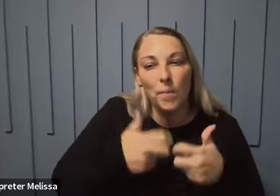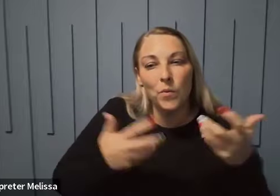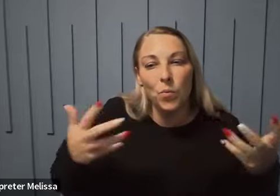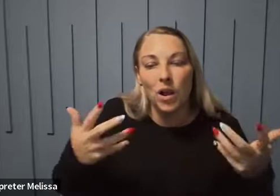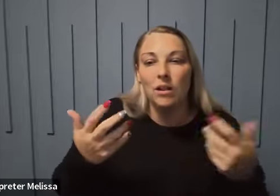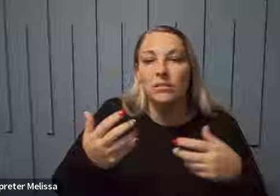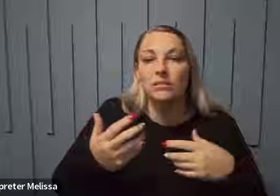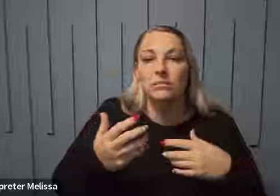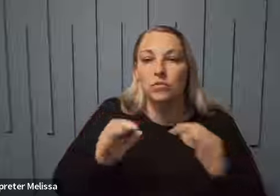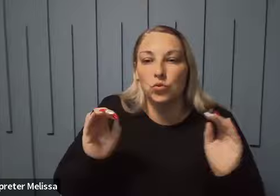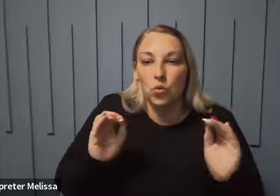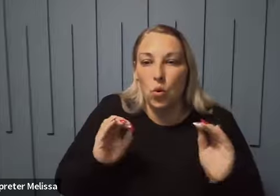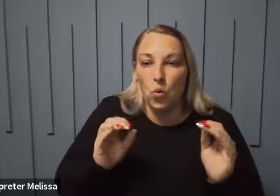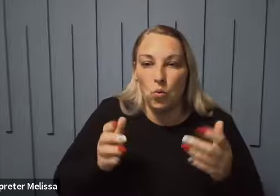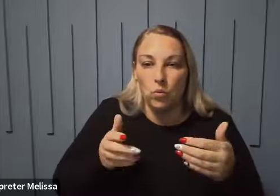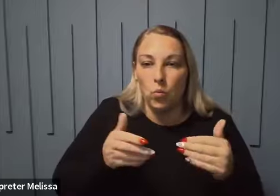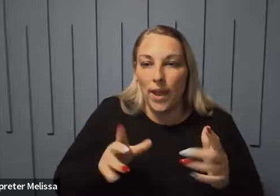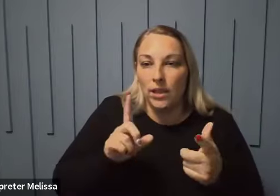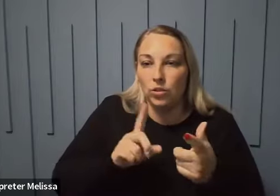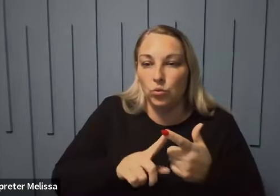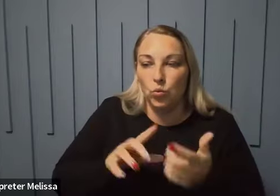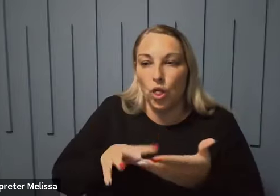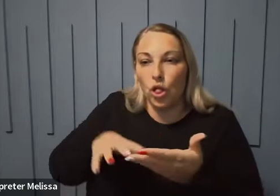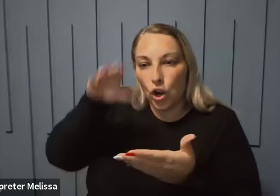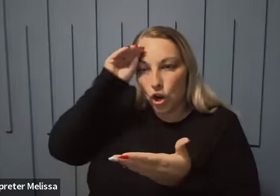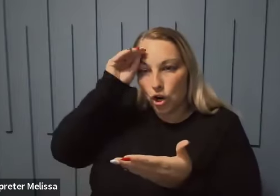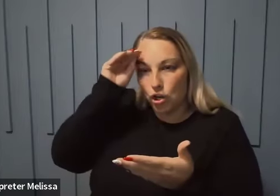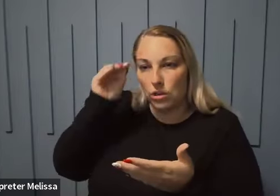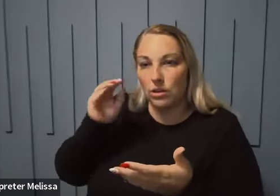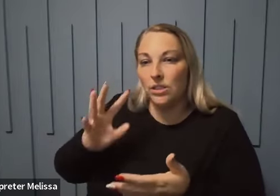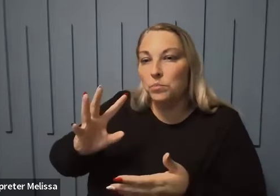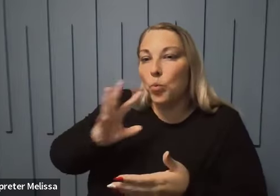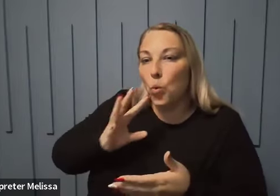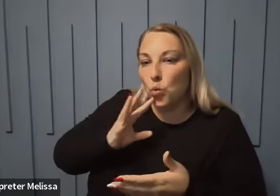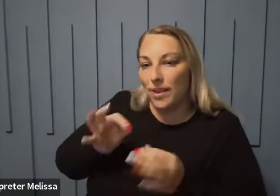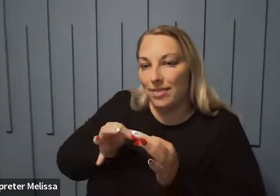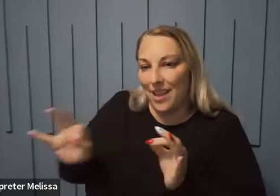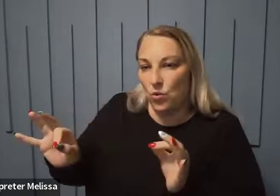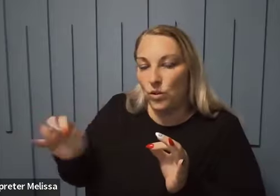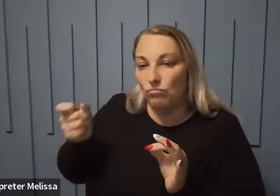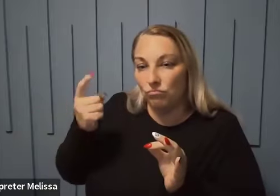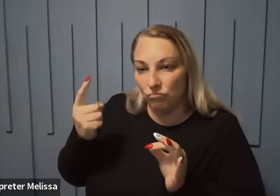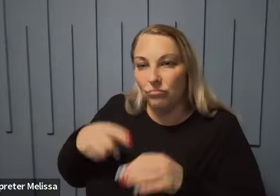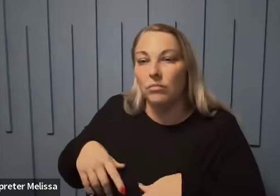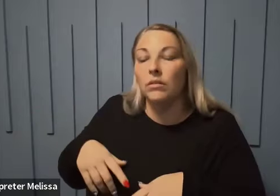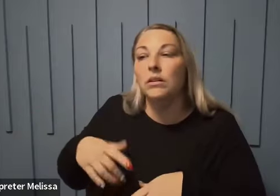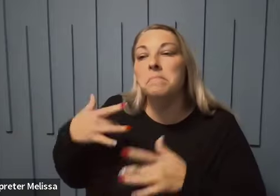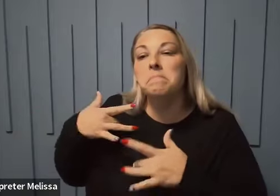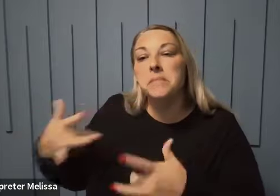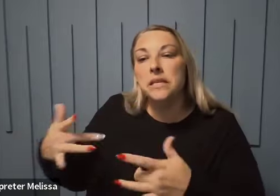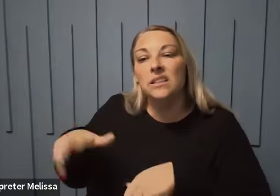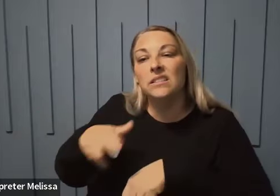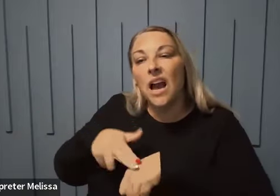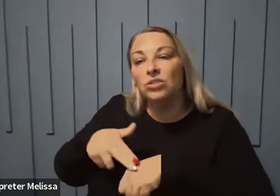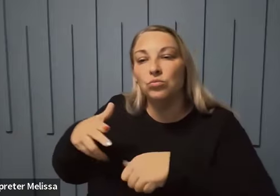of any reasonable way to learn spoken language. So spoken languages typically are intended to be acquired naturally. So we don't have